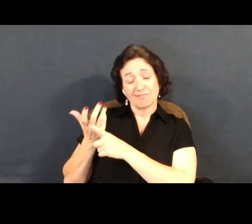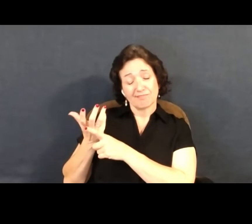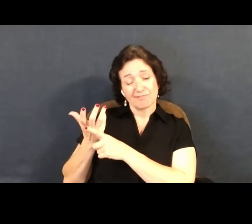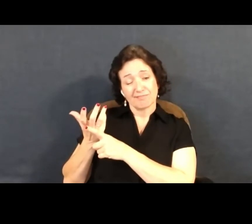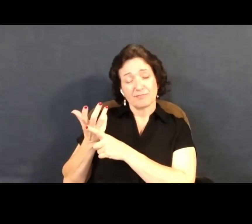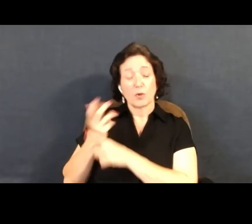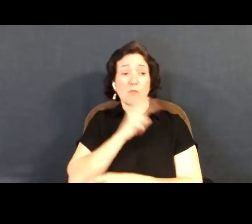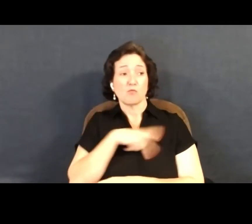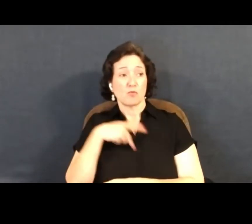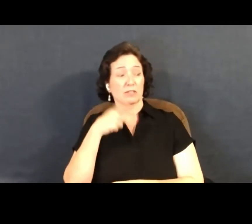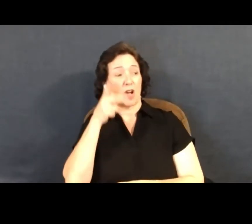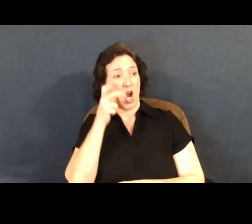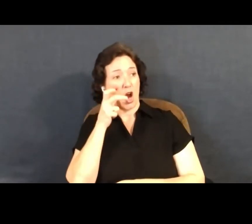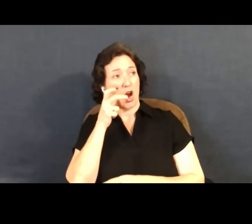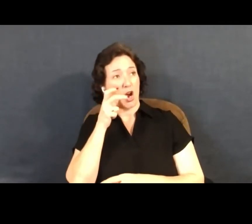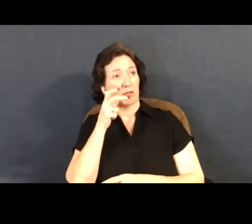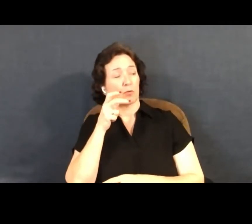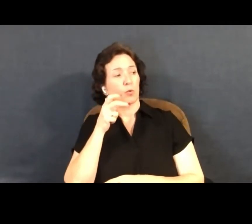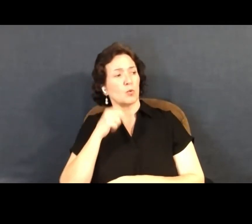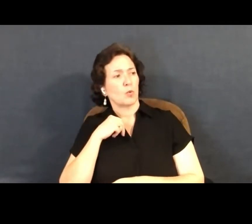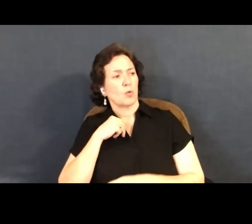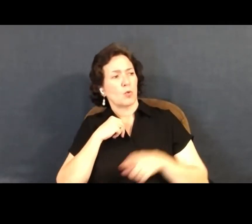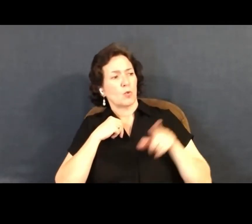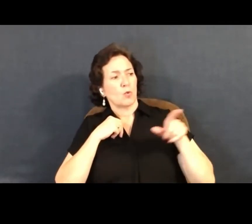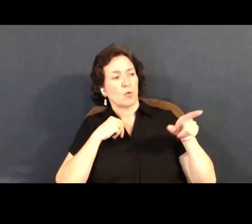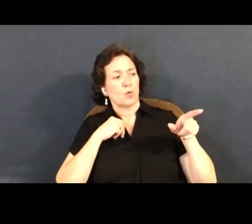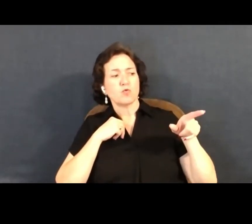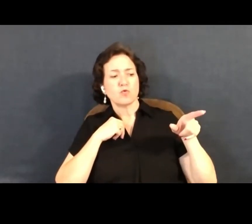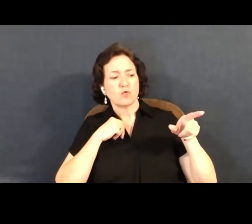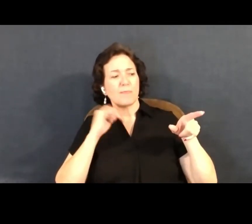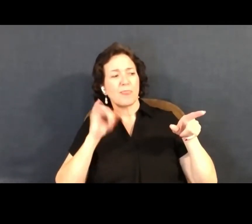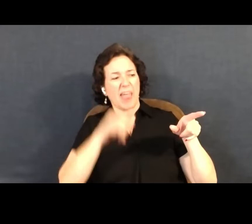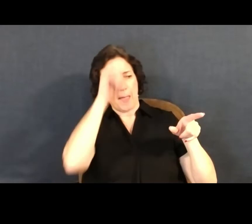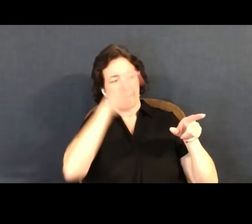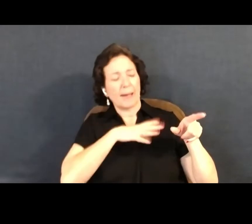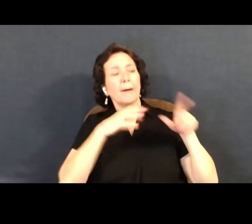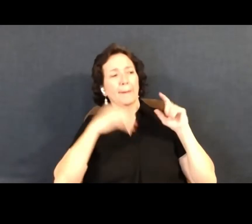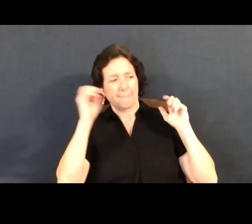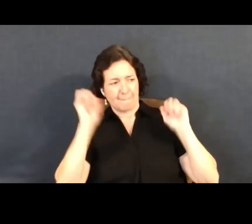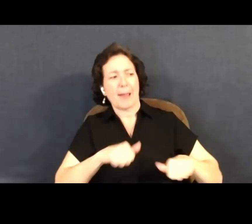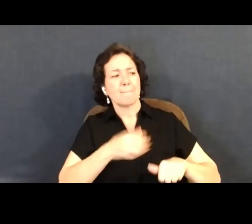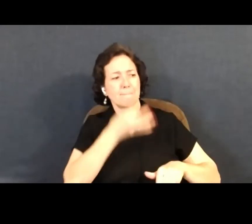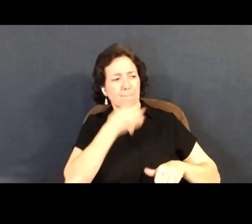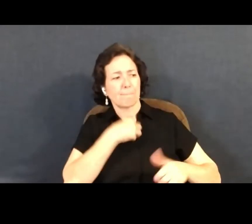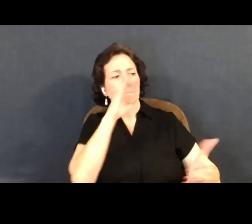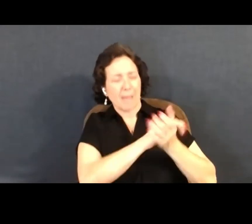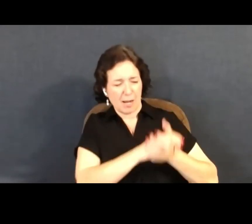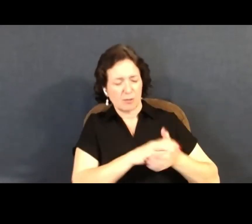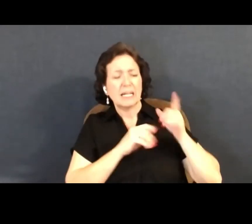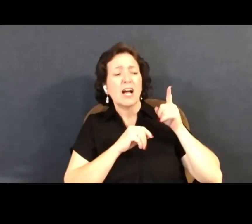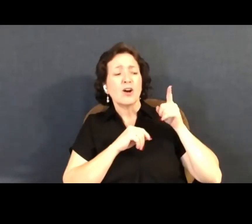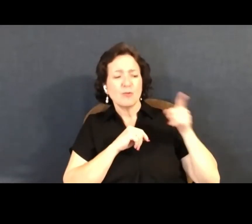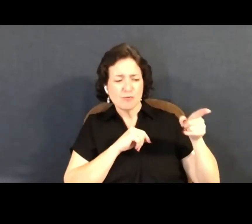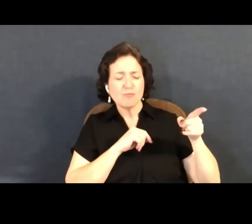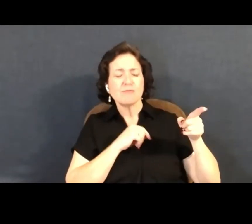When the princess heard that, she thought, "This is a man I can marry. This is a man I